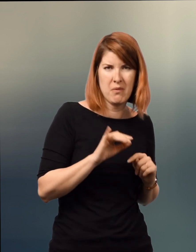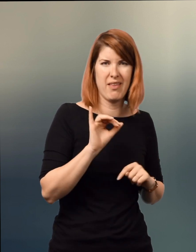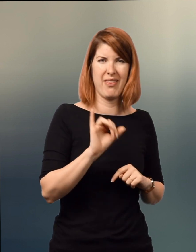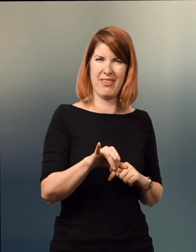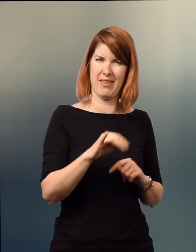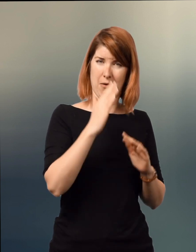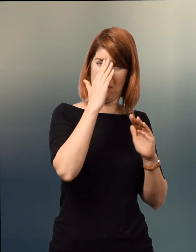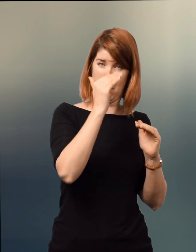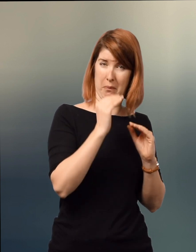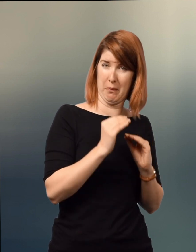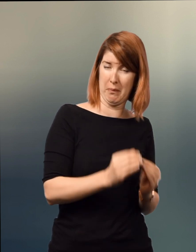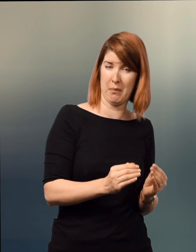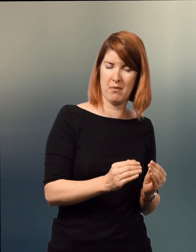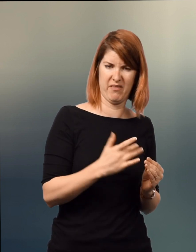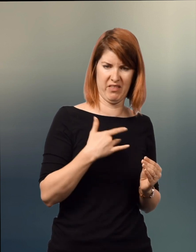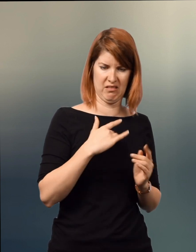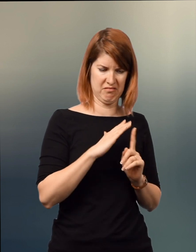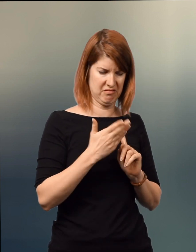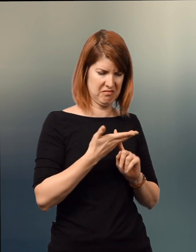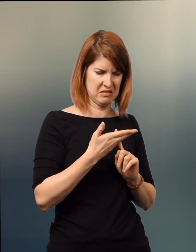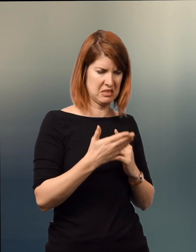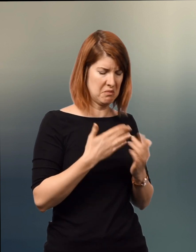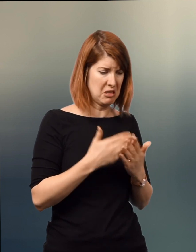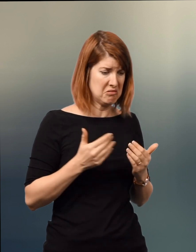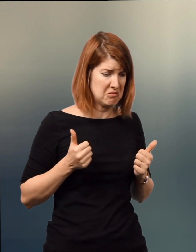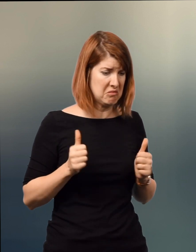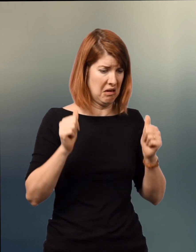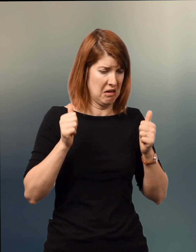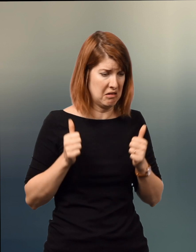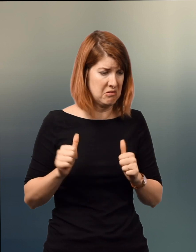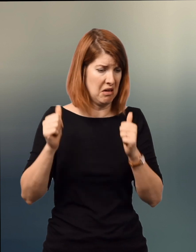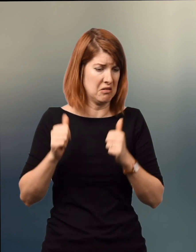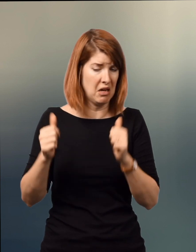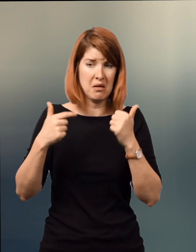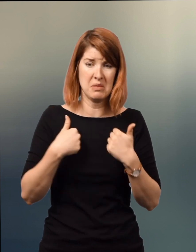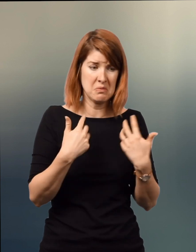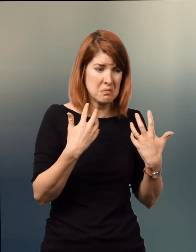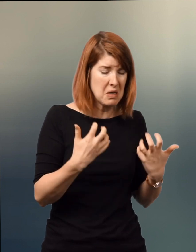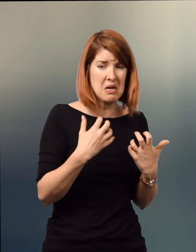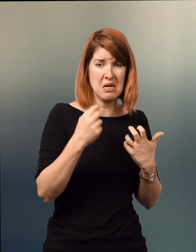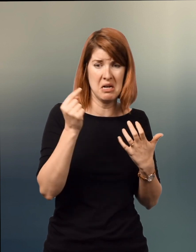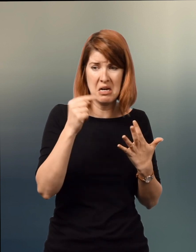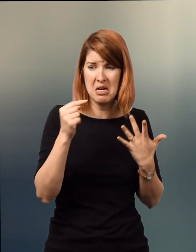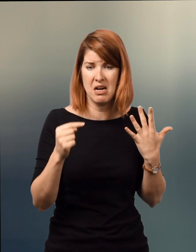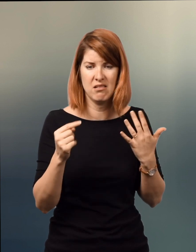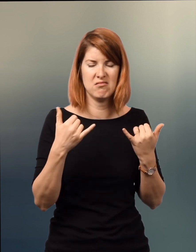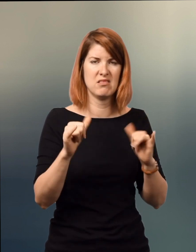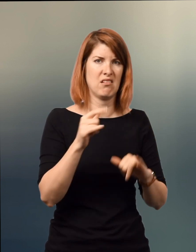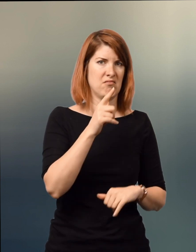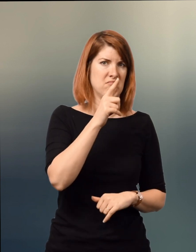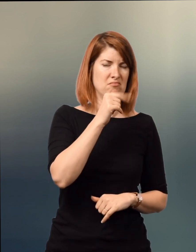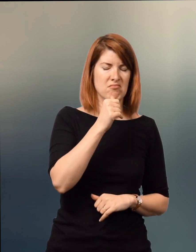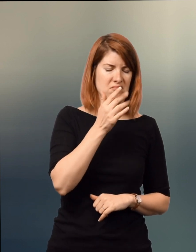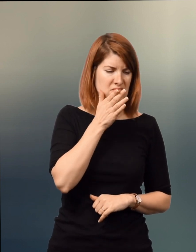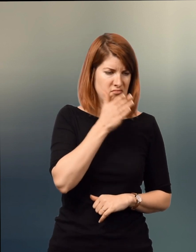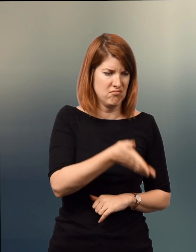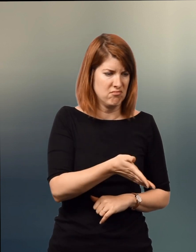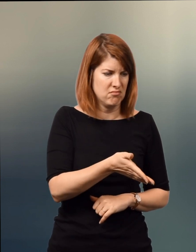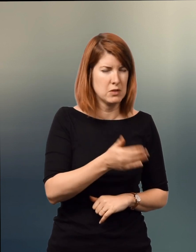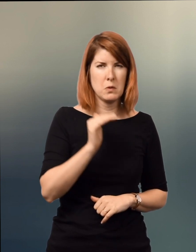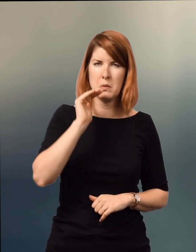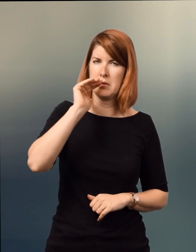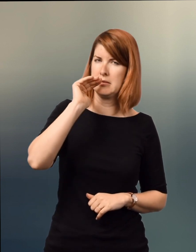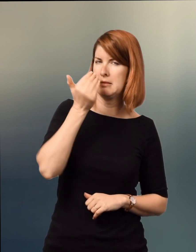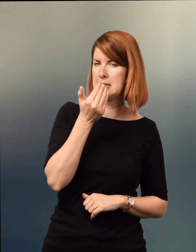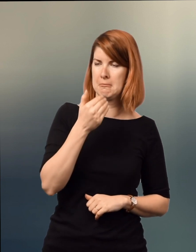something. The hopelessness fits right in by convincing them that no matter how hard they try or how much they want something, they're always